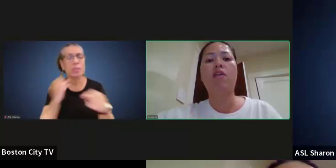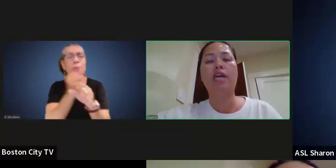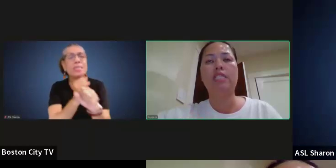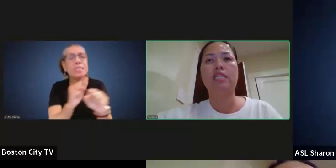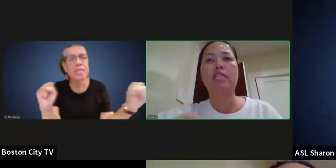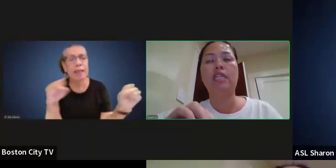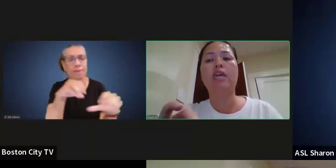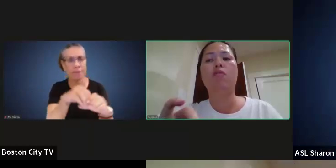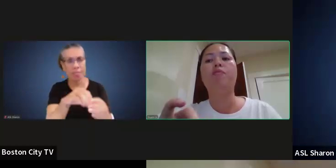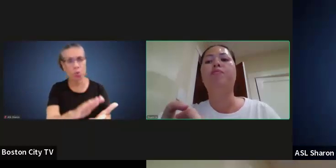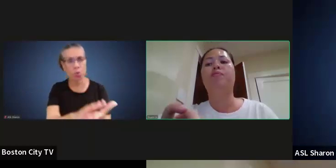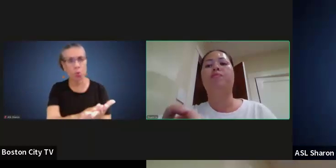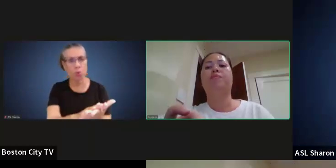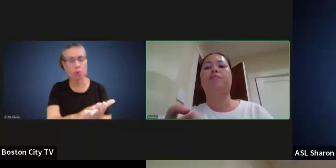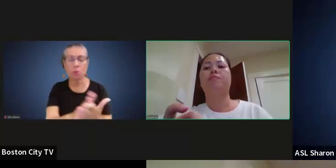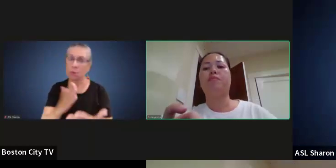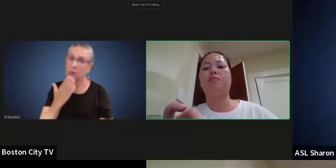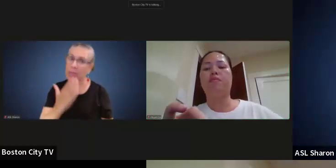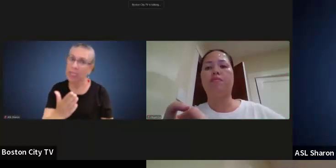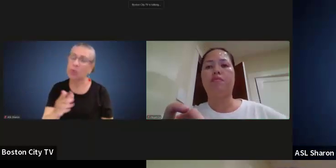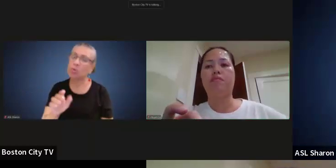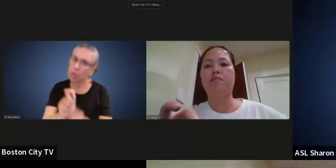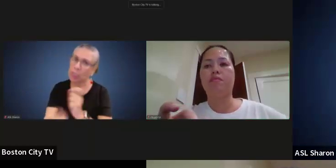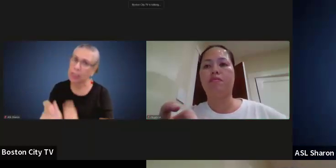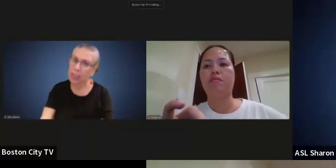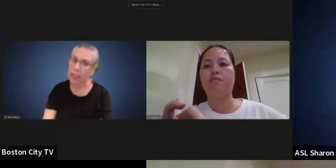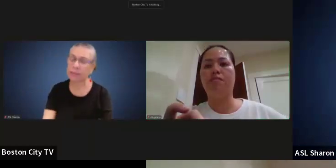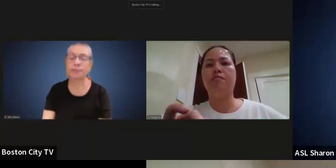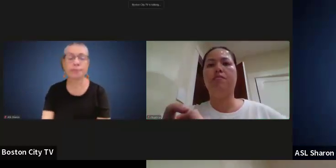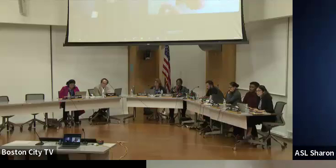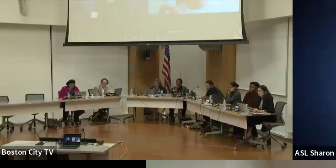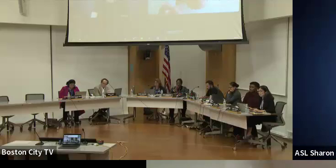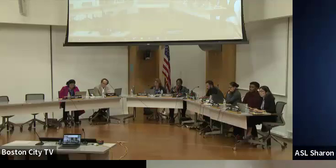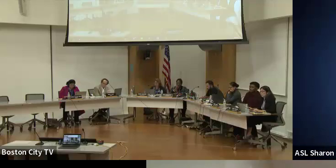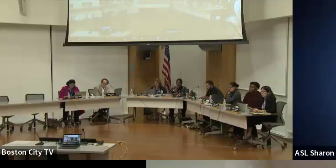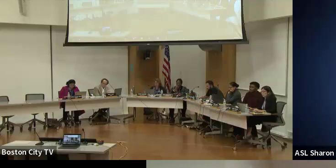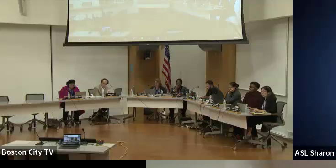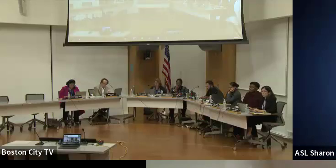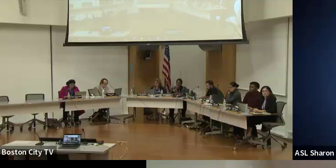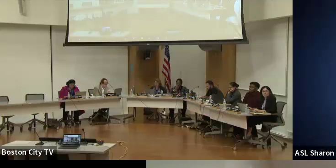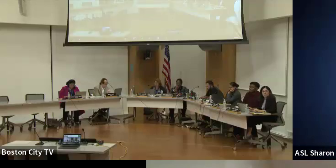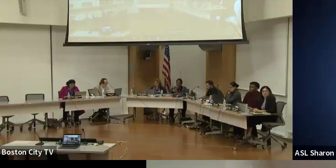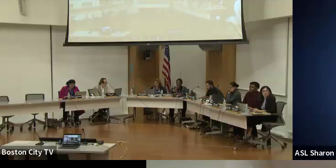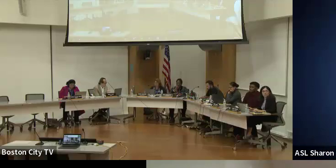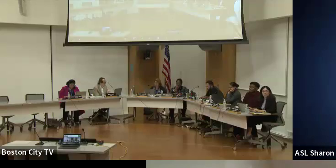violated. Thank you. Thank you very much. Next speaker is Sky Ortiz.